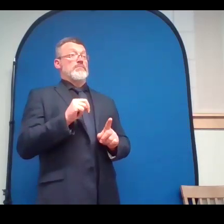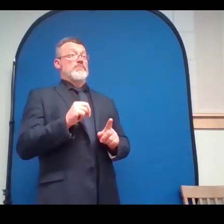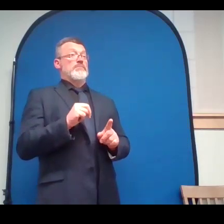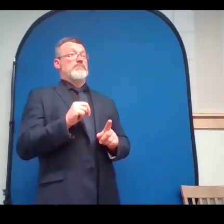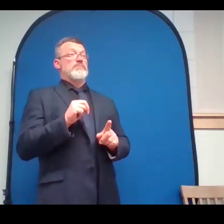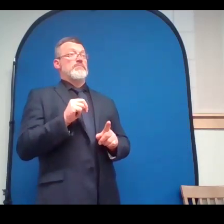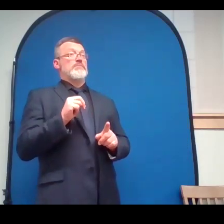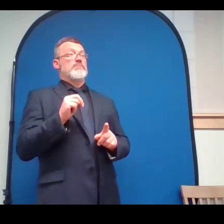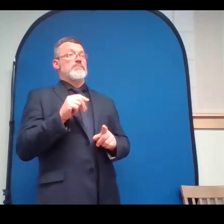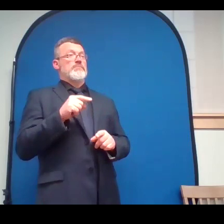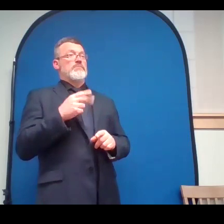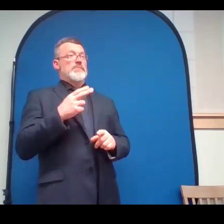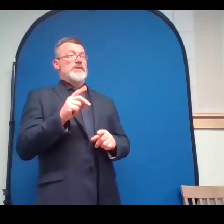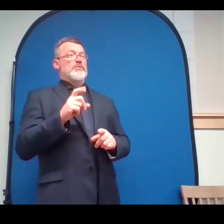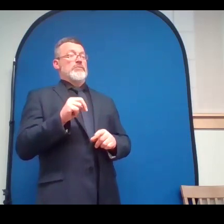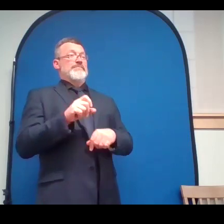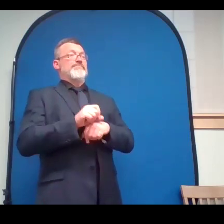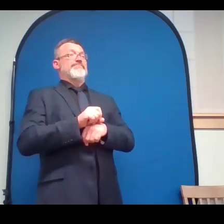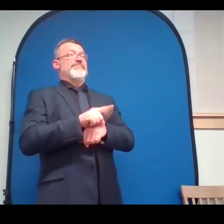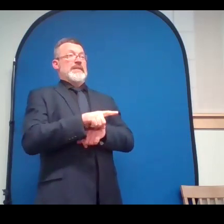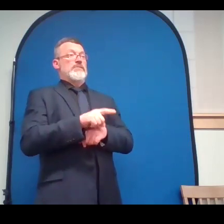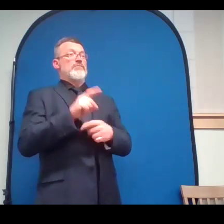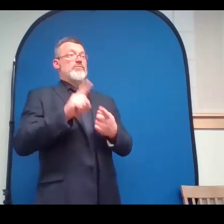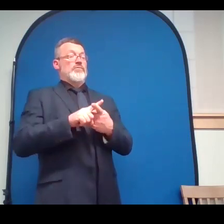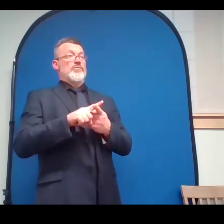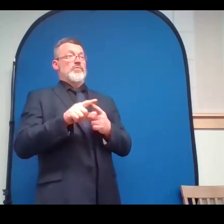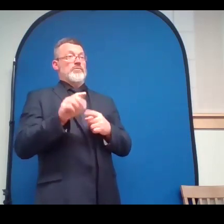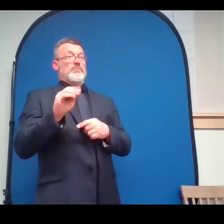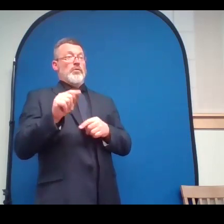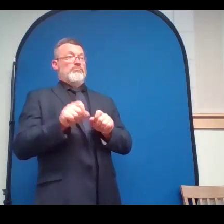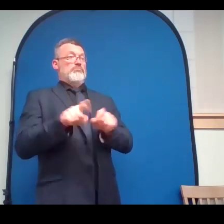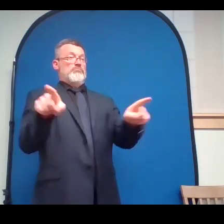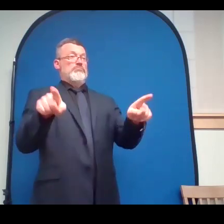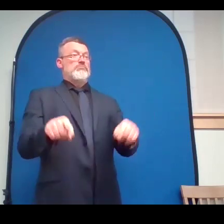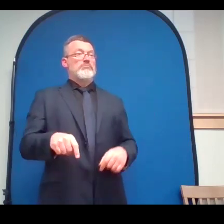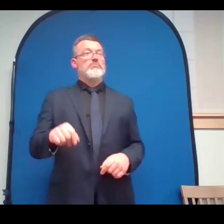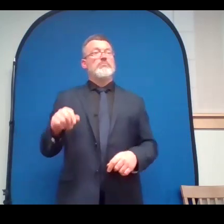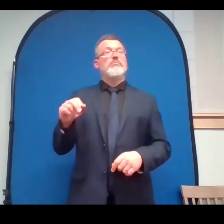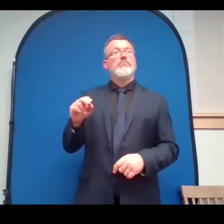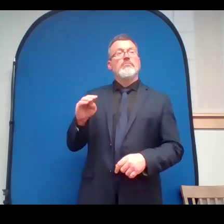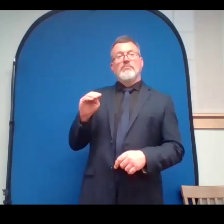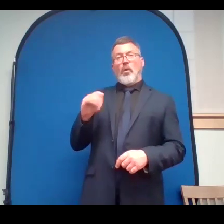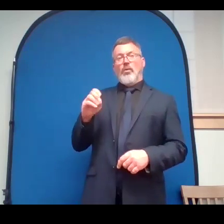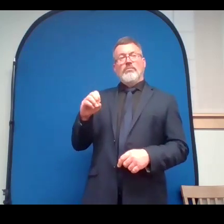well? His testimony sounds like yes. From his testimony, it sounds like yes.